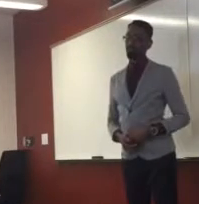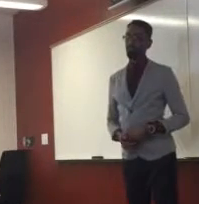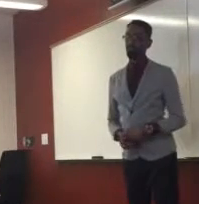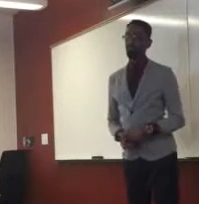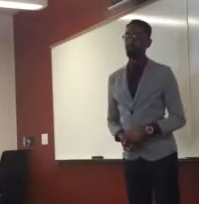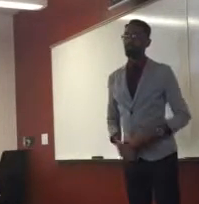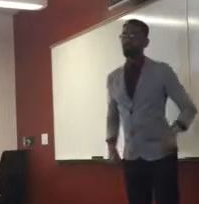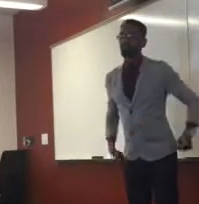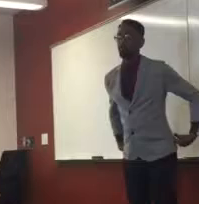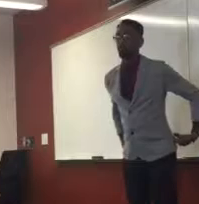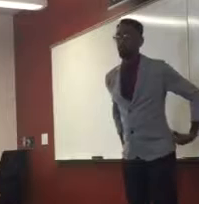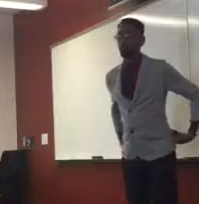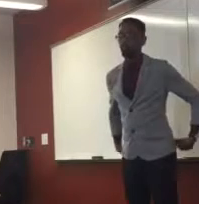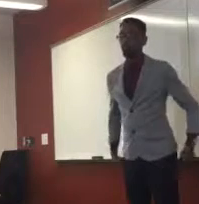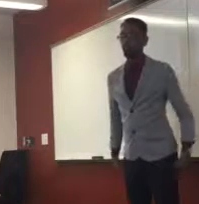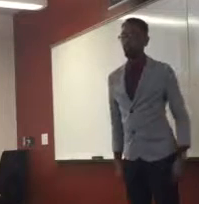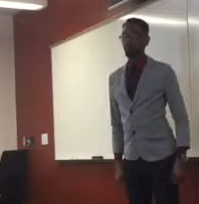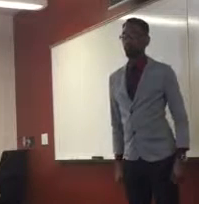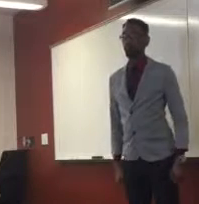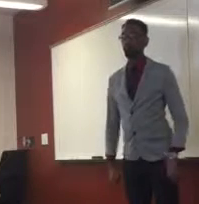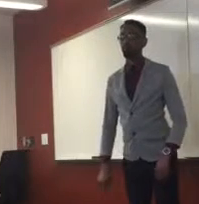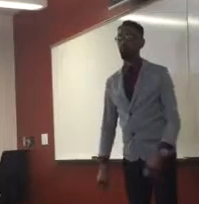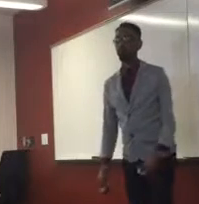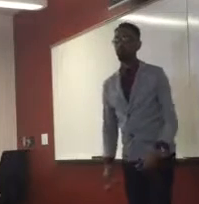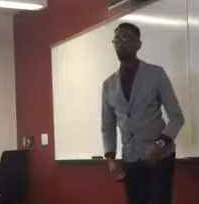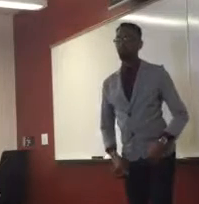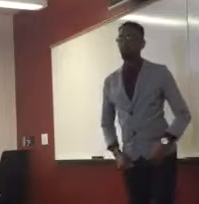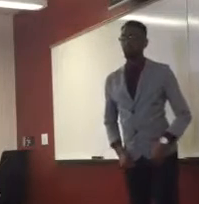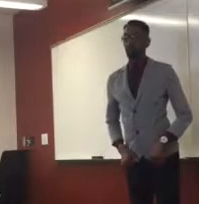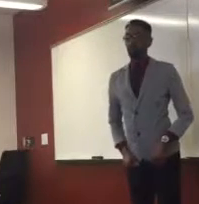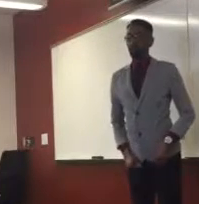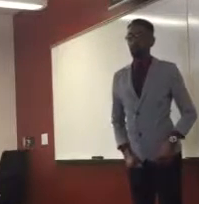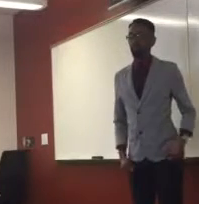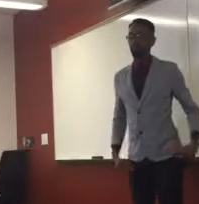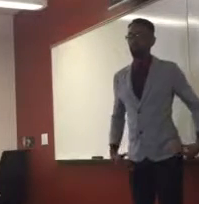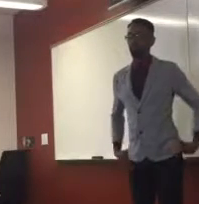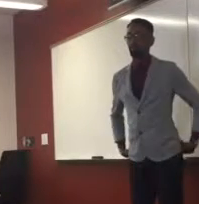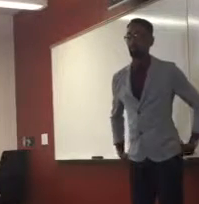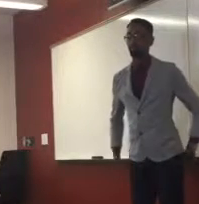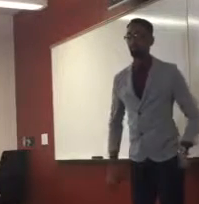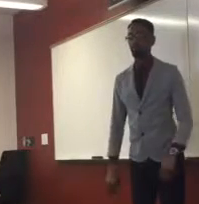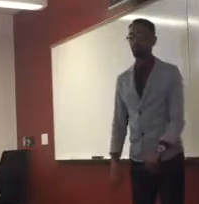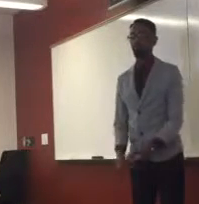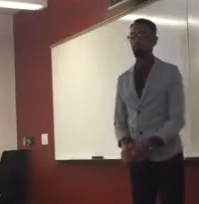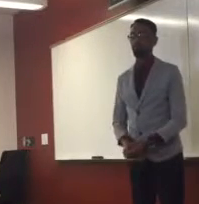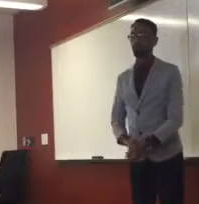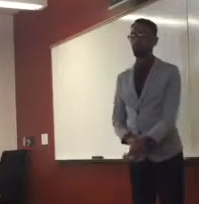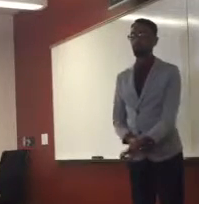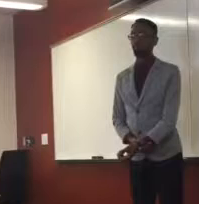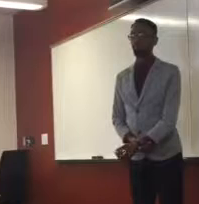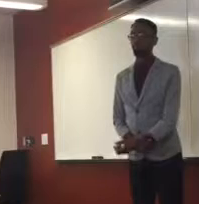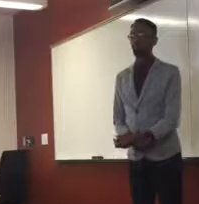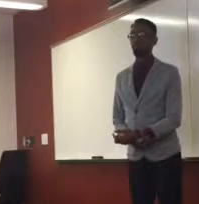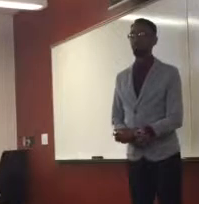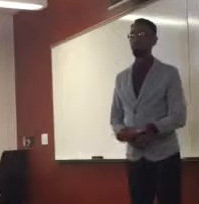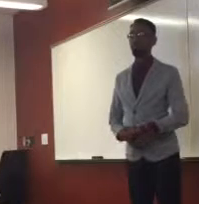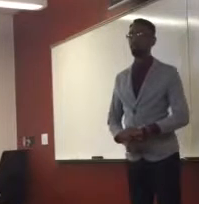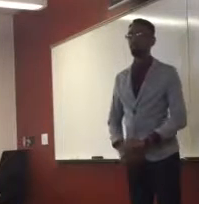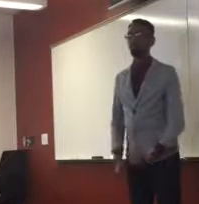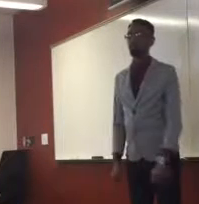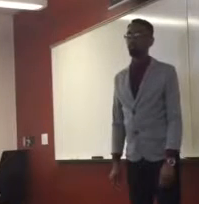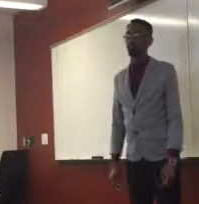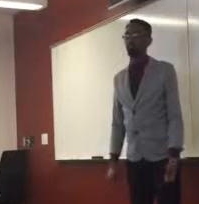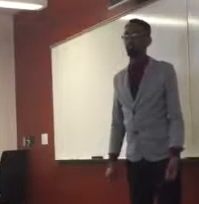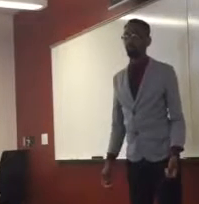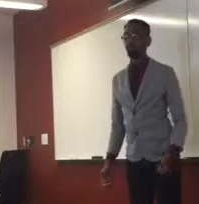Okay, because she's trying to get that out in that message, even though, you know, she says it's still tough. So on my interpretation, it's like, you know, the last I remember, I